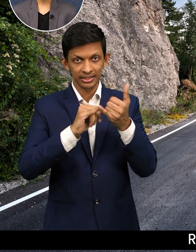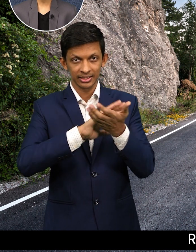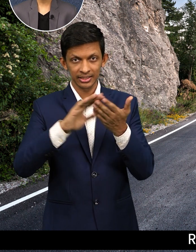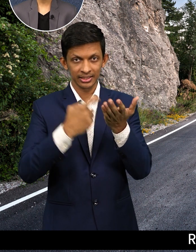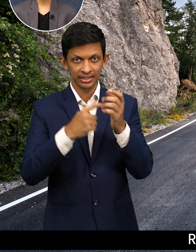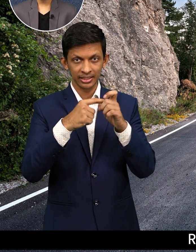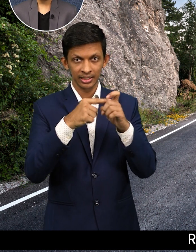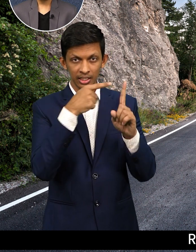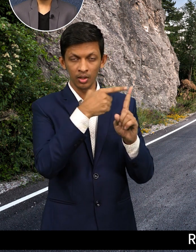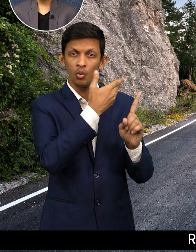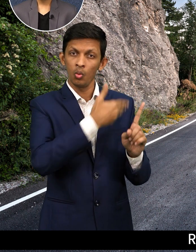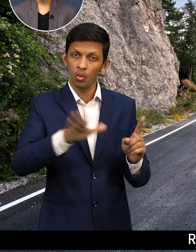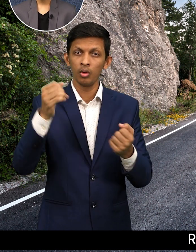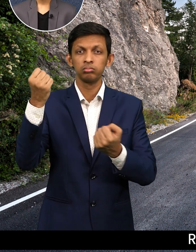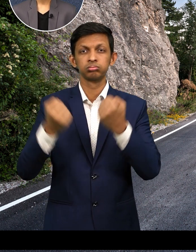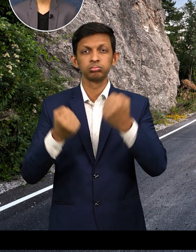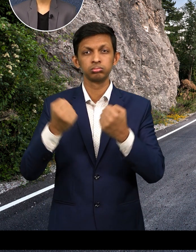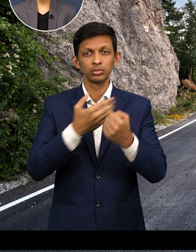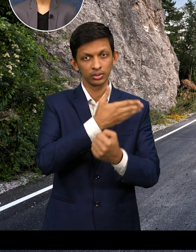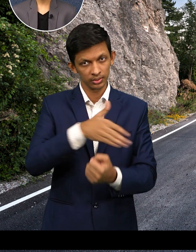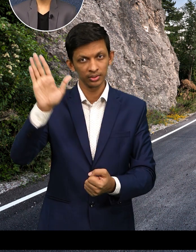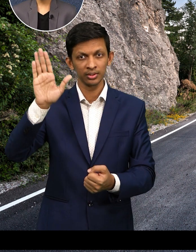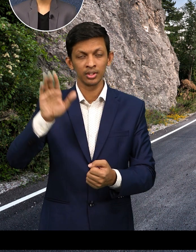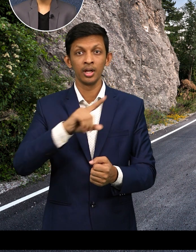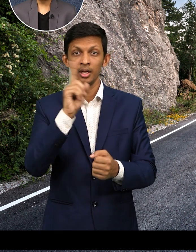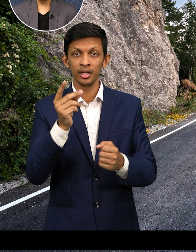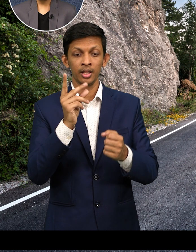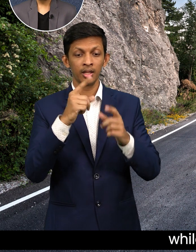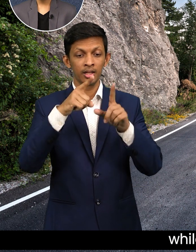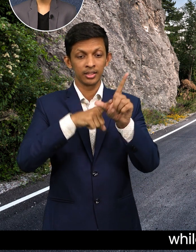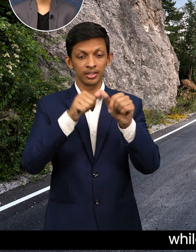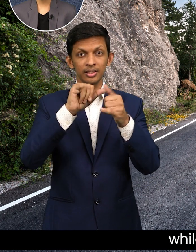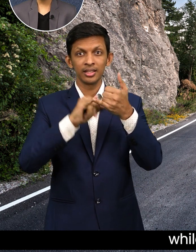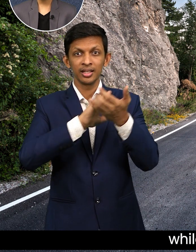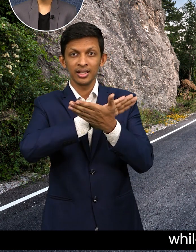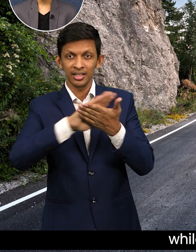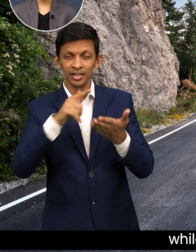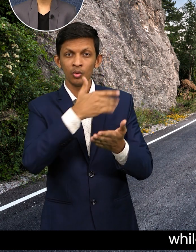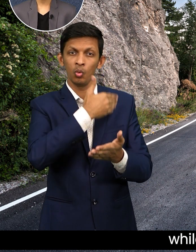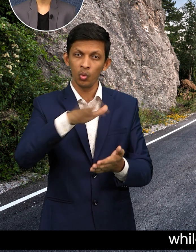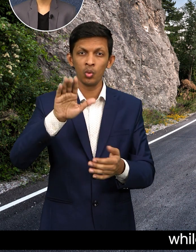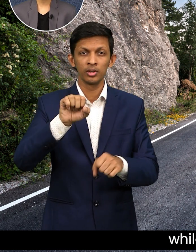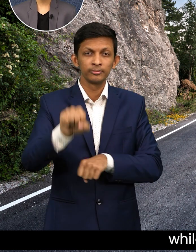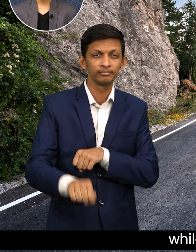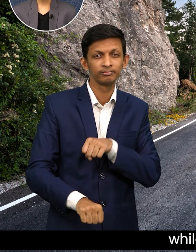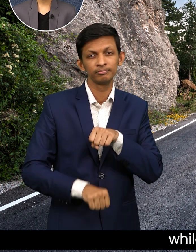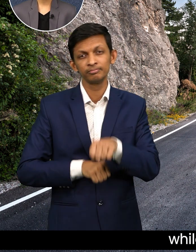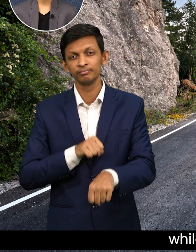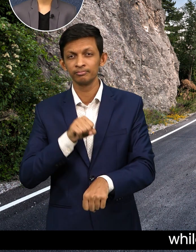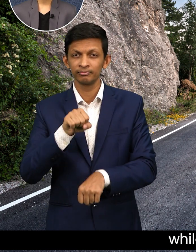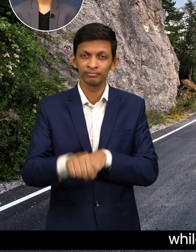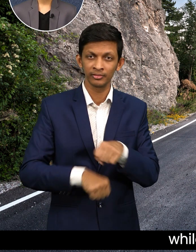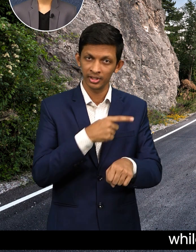Rajashri went by a car, Yash went by a cycle, while Rajneet went by walking.